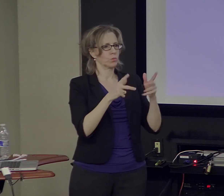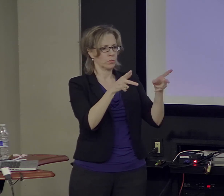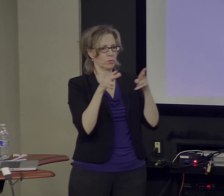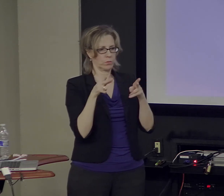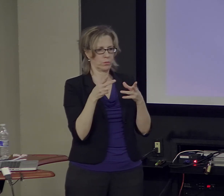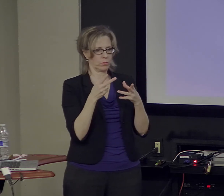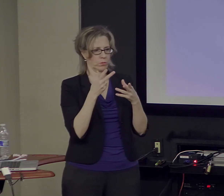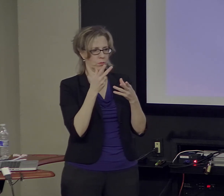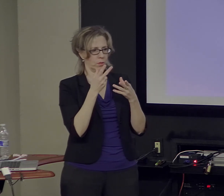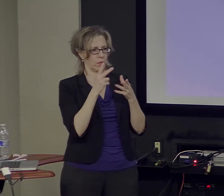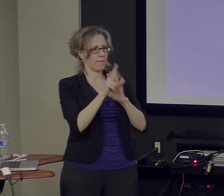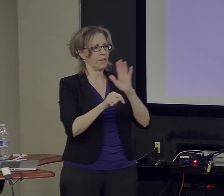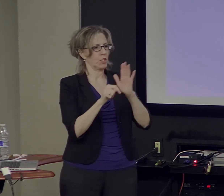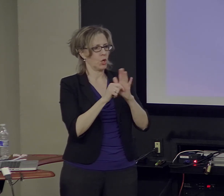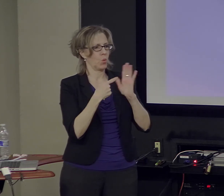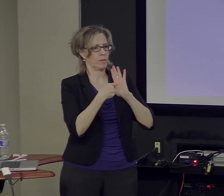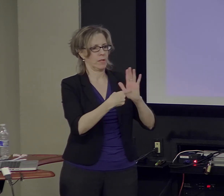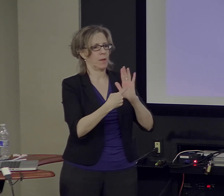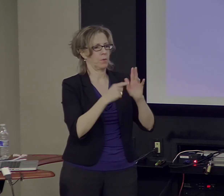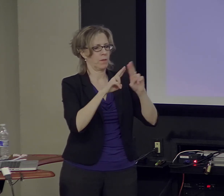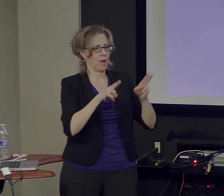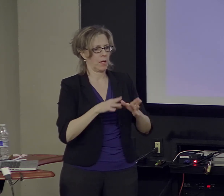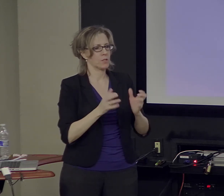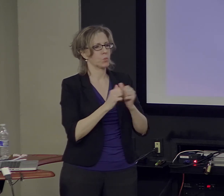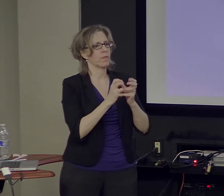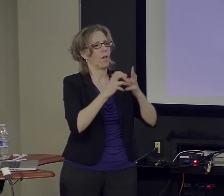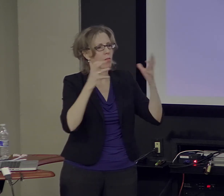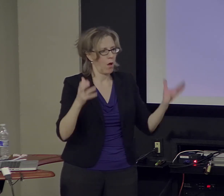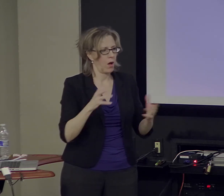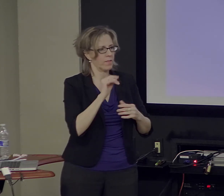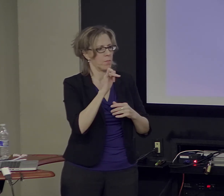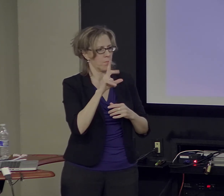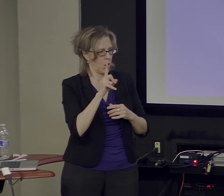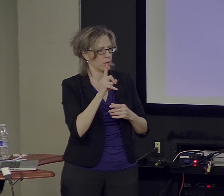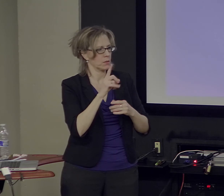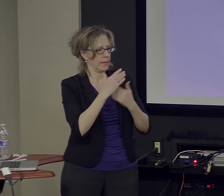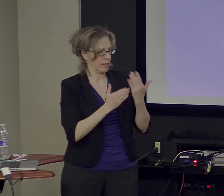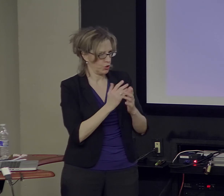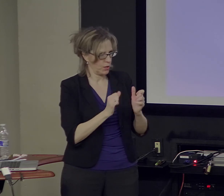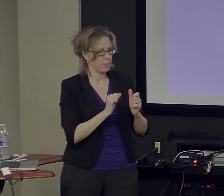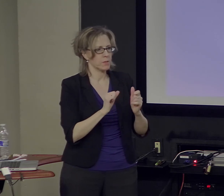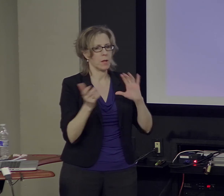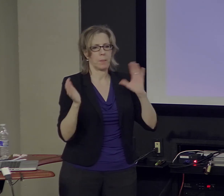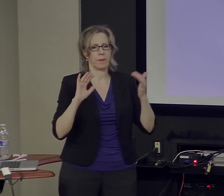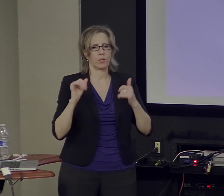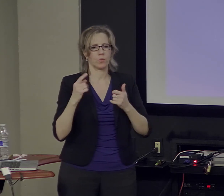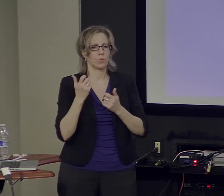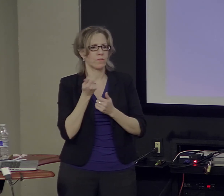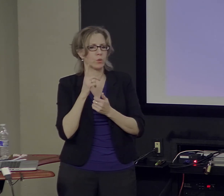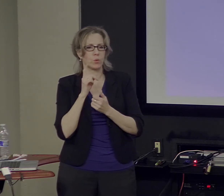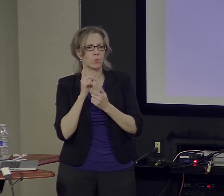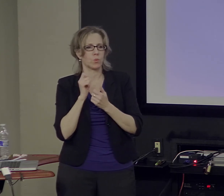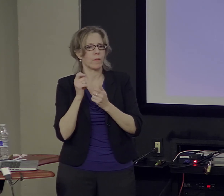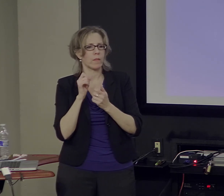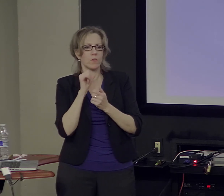on the difference between marked and unmarked and the significance of its relationship with comprehension